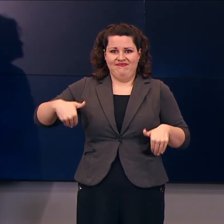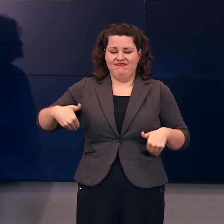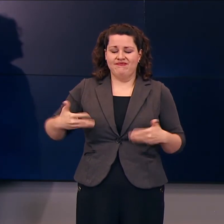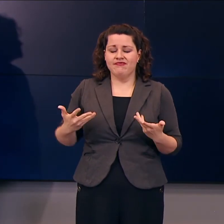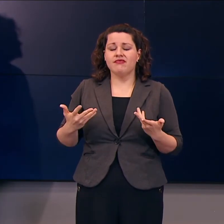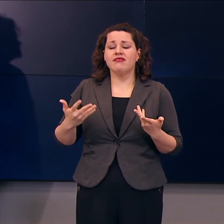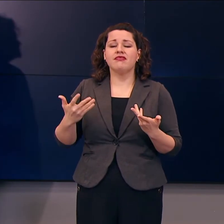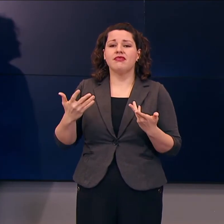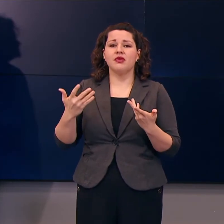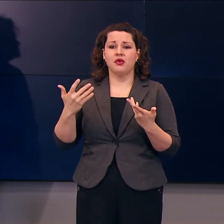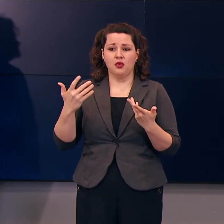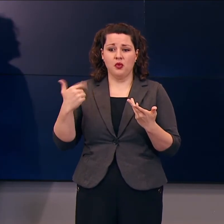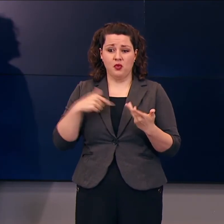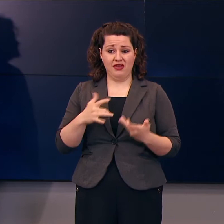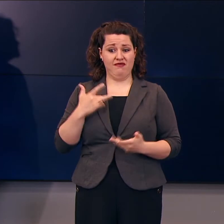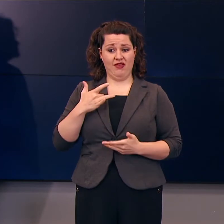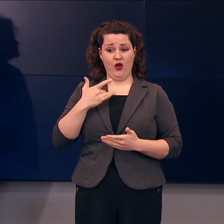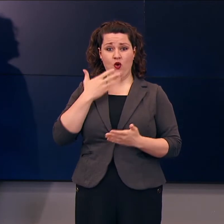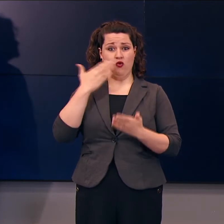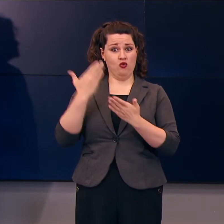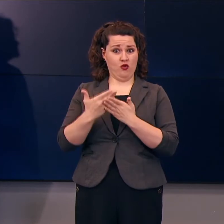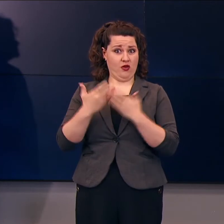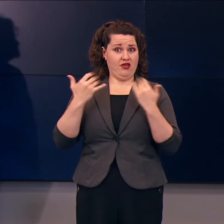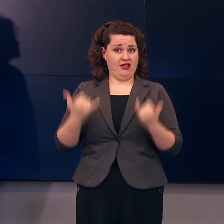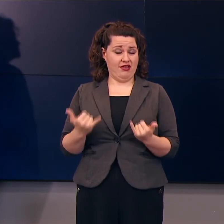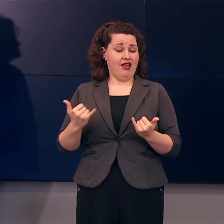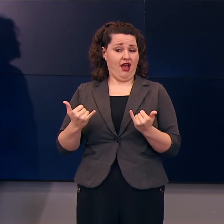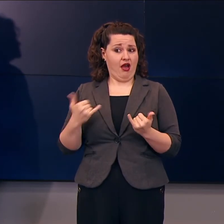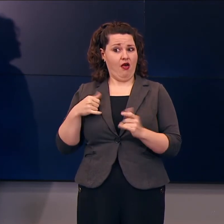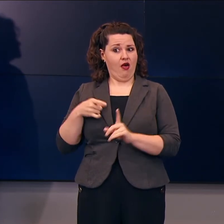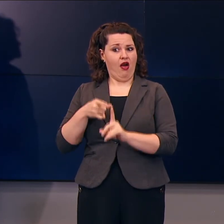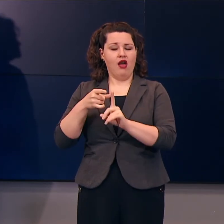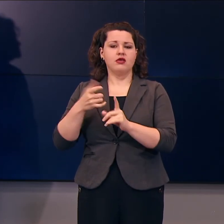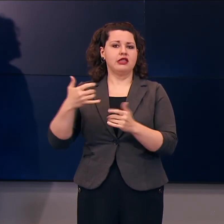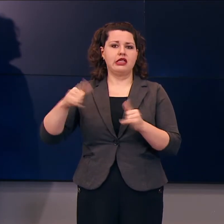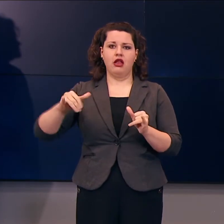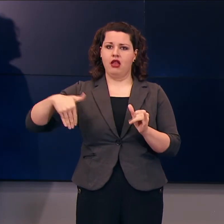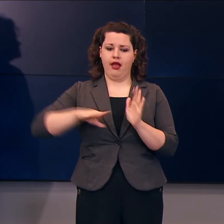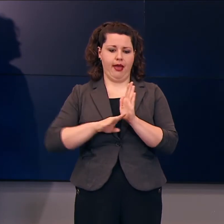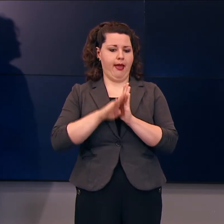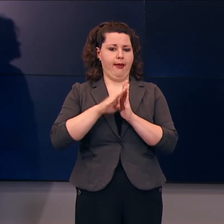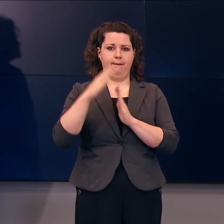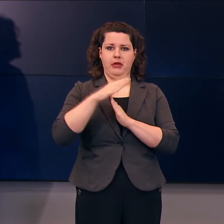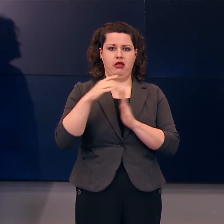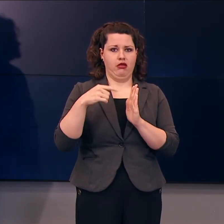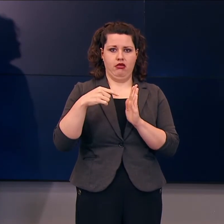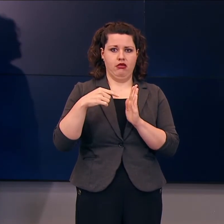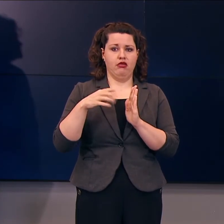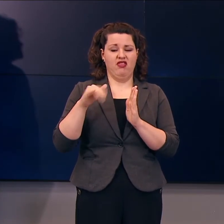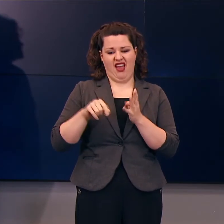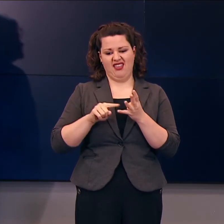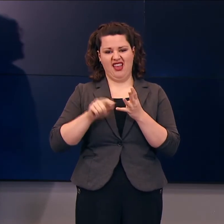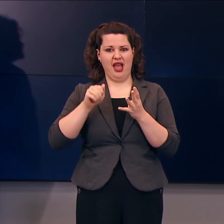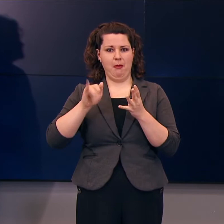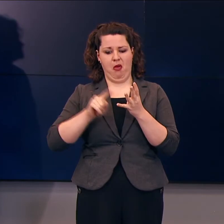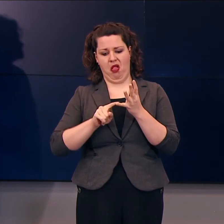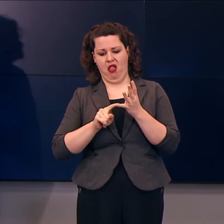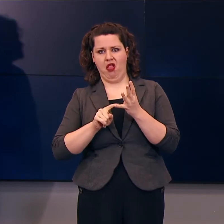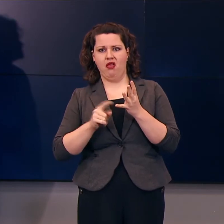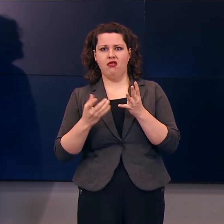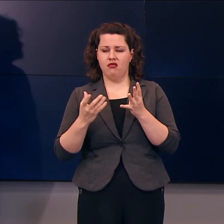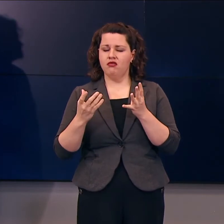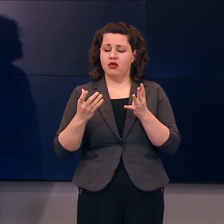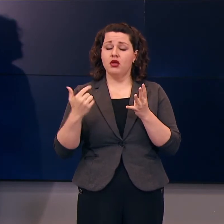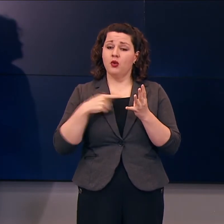my remarks, why we feel good about the direction that we're heading, we're still not at the peak, and that's not anticipated until the end of the month. We will